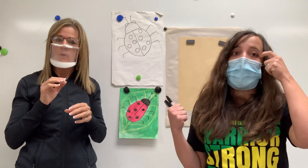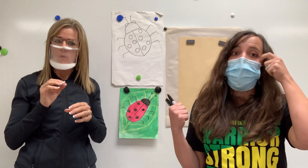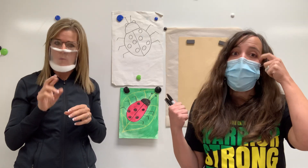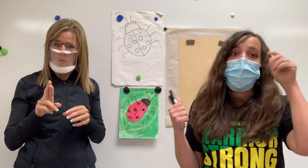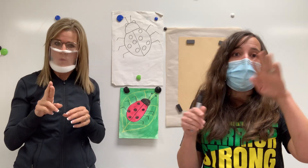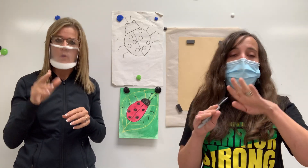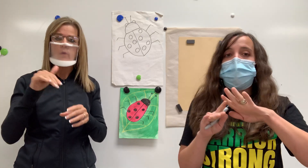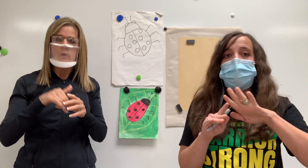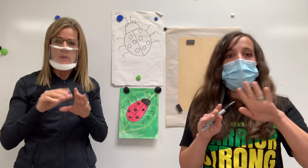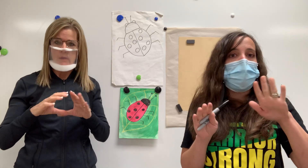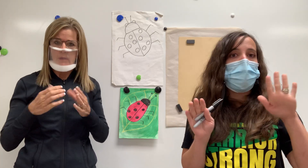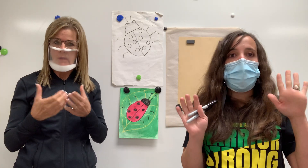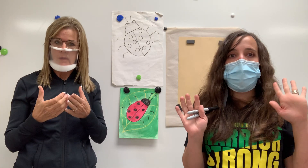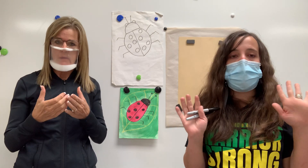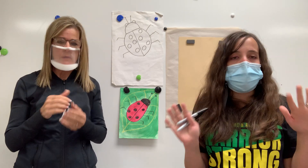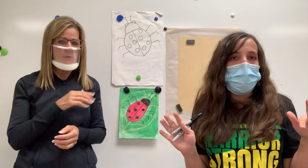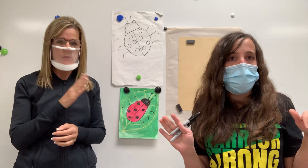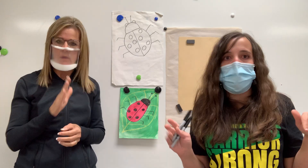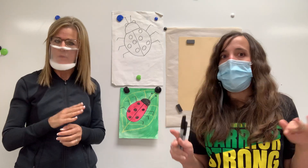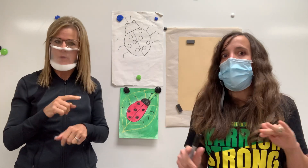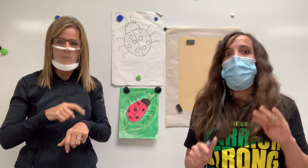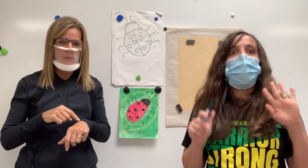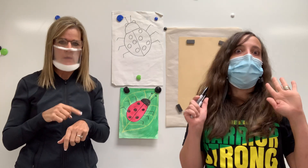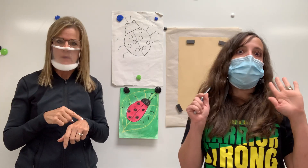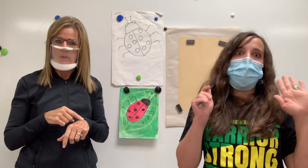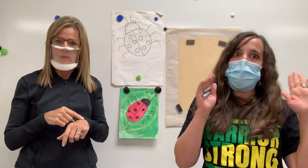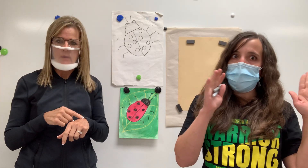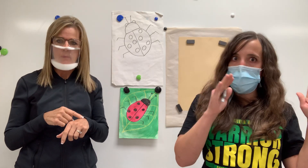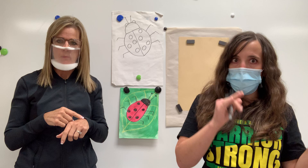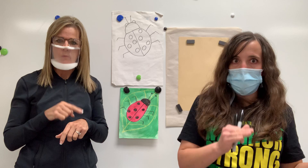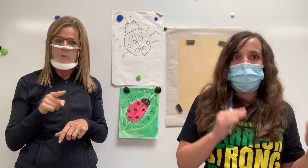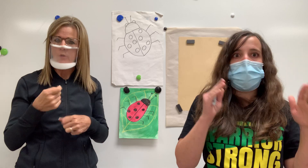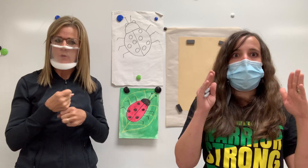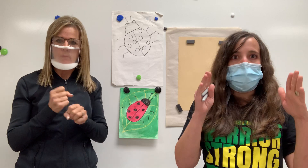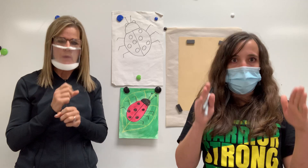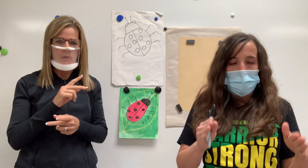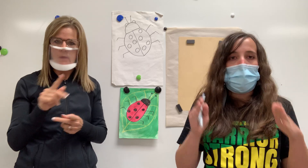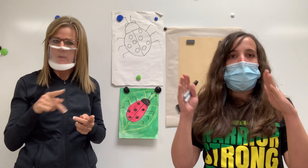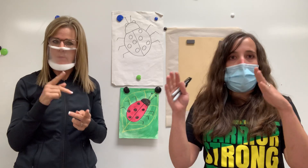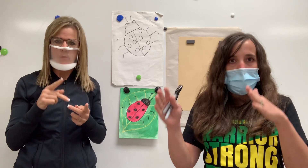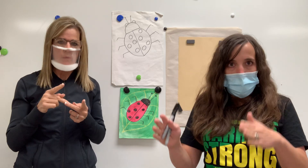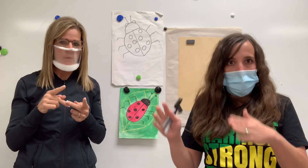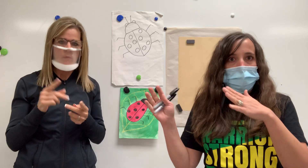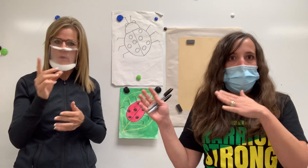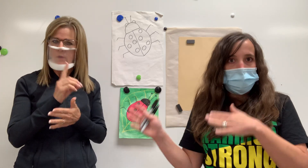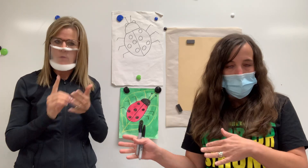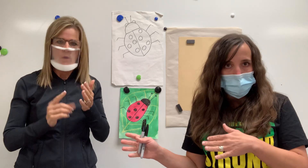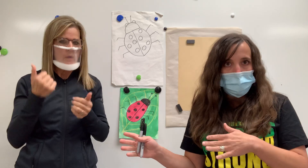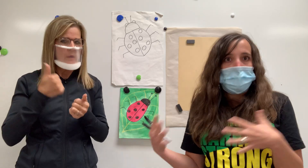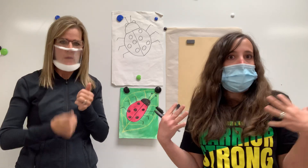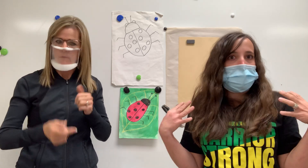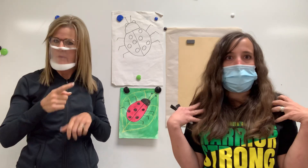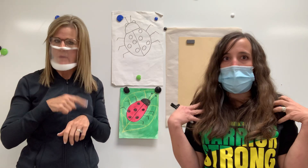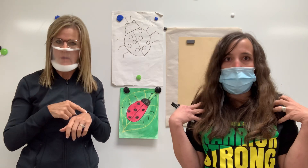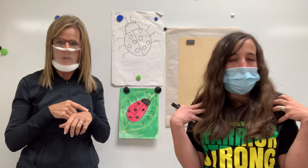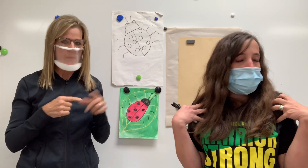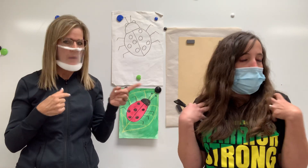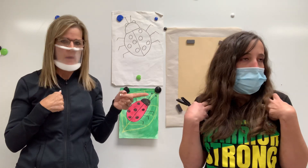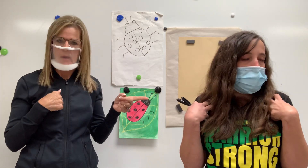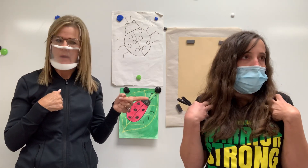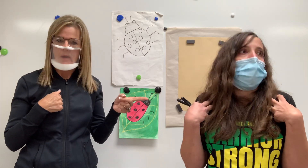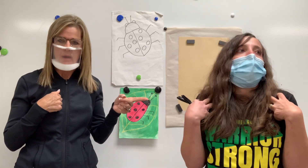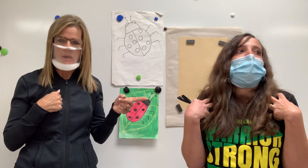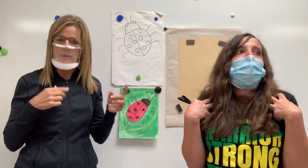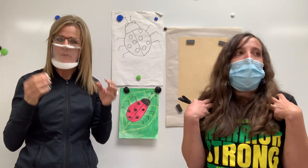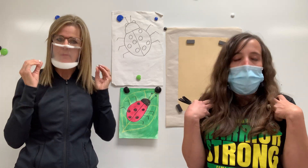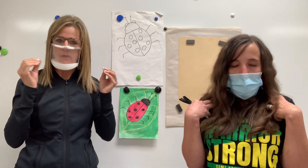classroom, there's never going to be a time when you make a perfect drawing every time. Mrs. Adams has